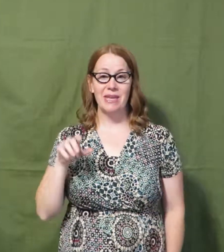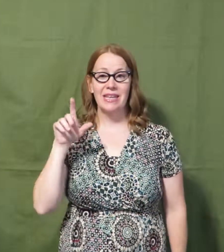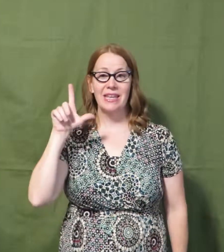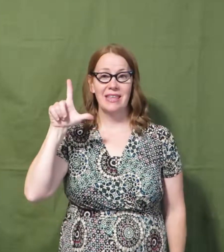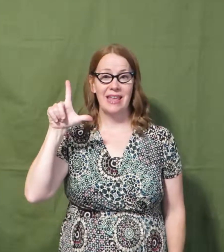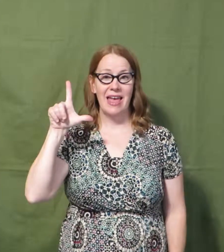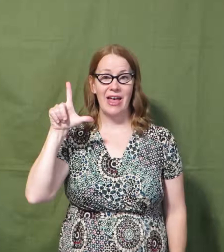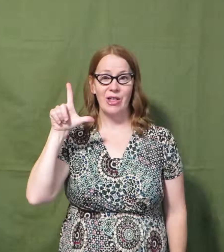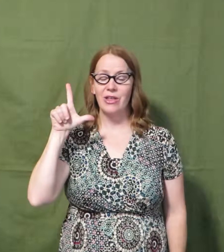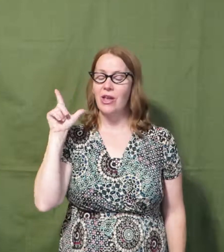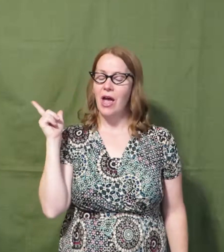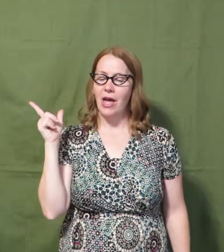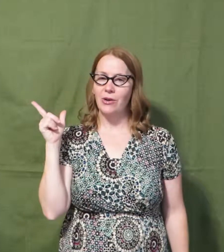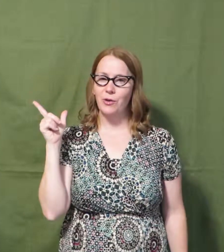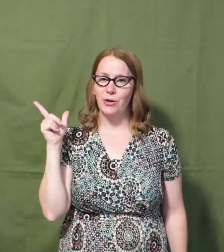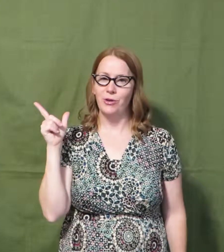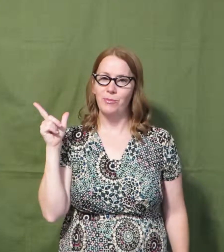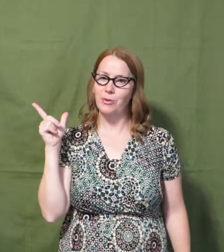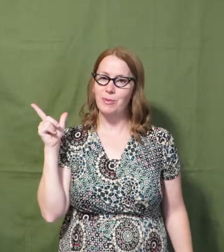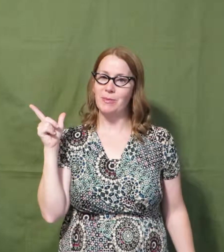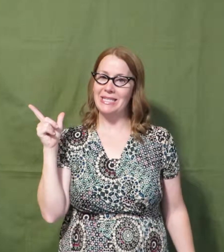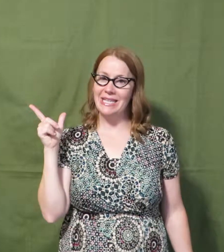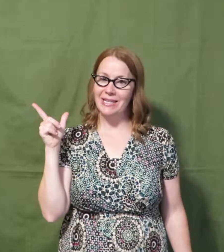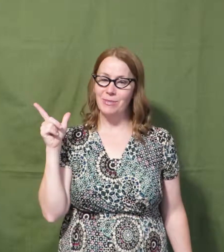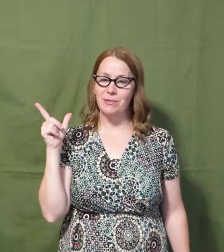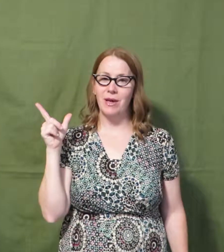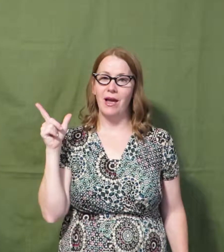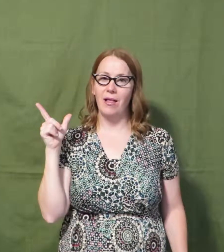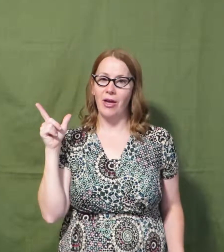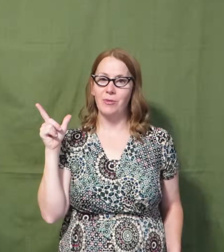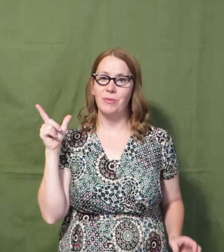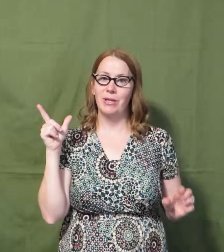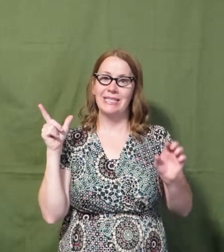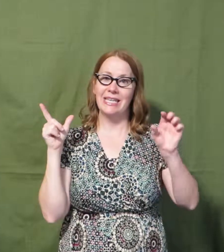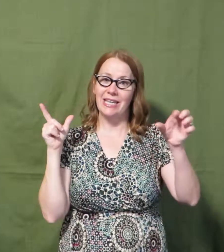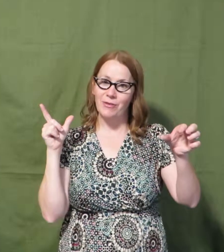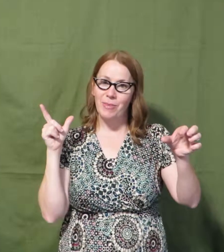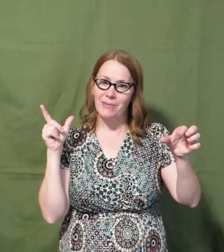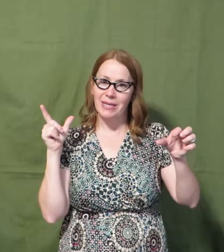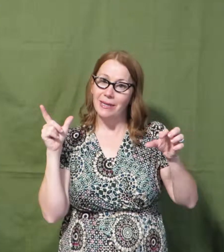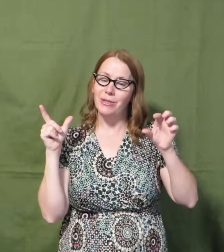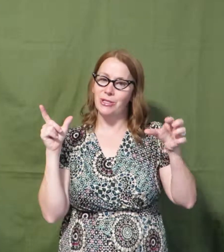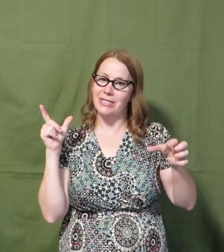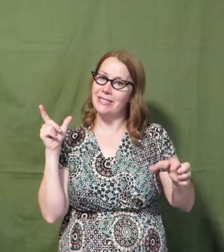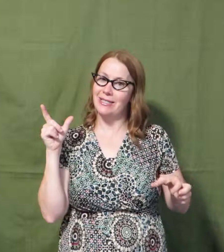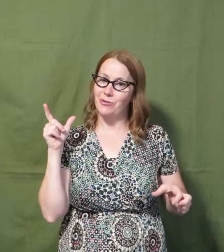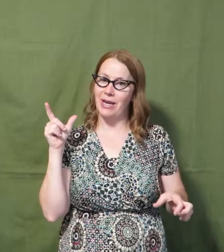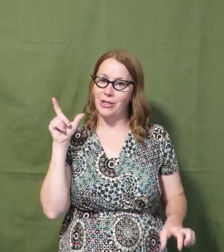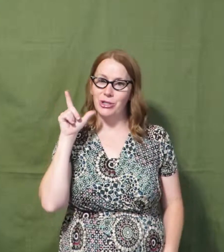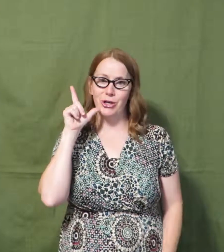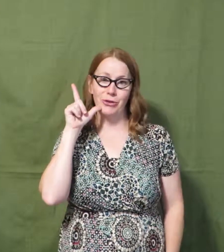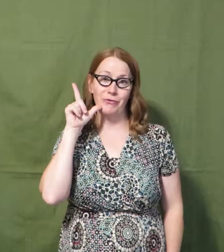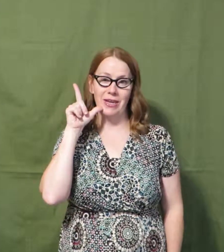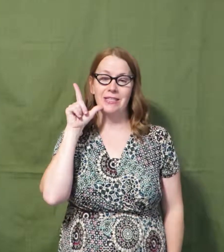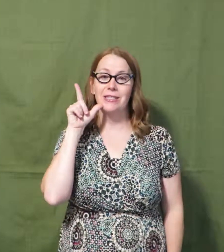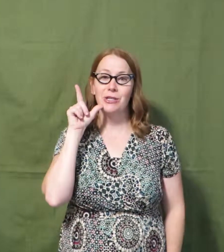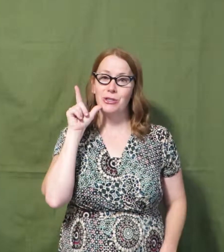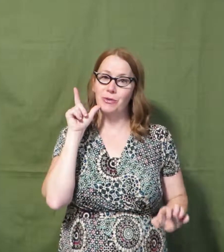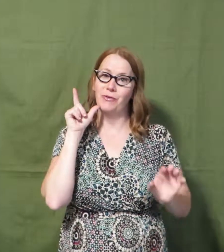Lemon, the L. I don't know that most babies eat lemons, but a lot of people like to give a baby a lemon just to see the reaction on their face. So if you